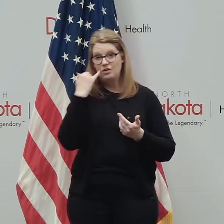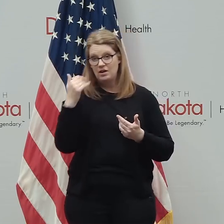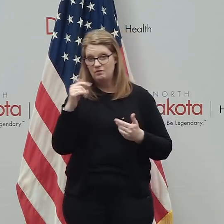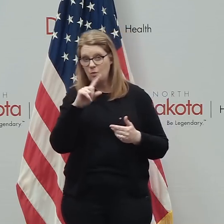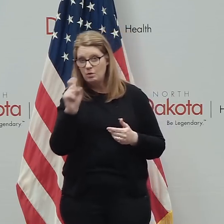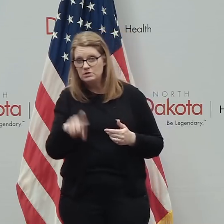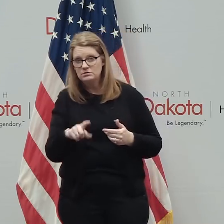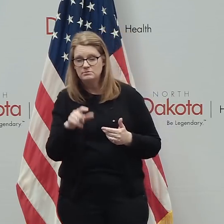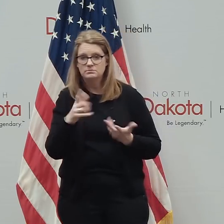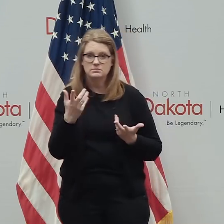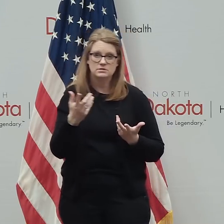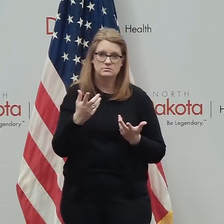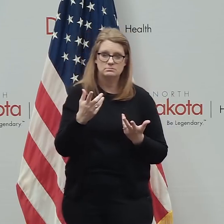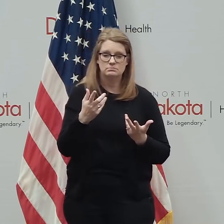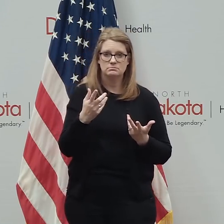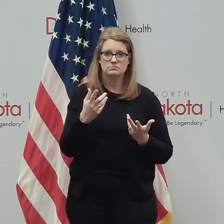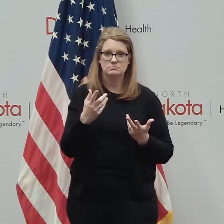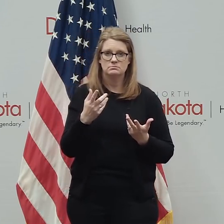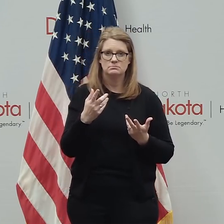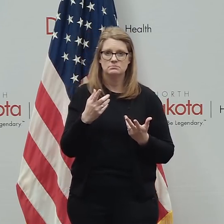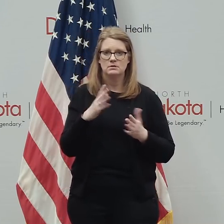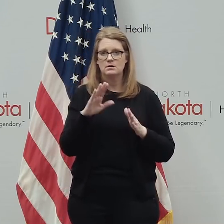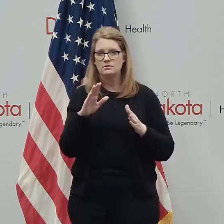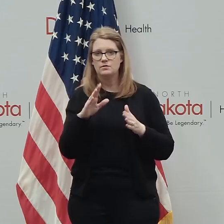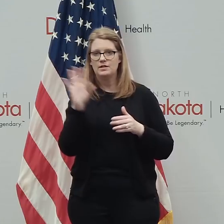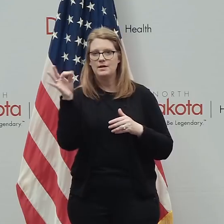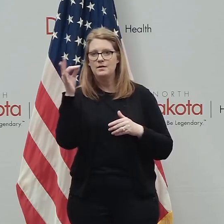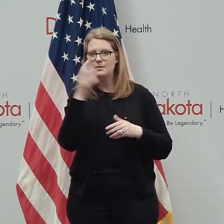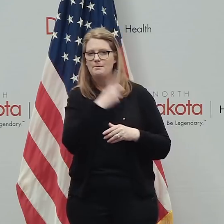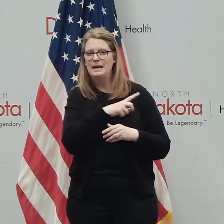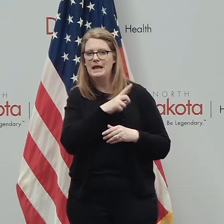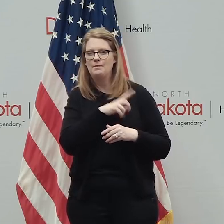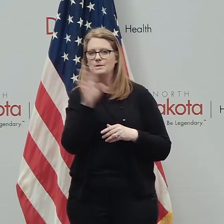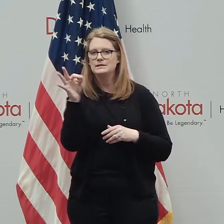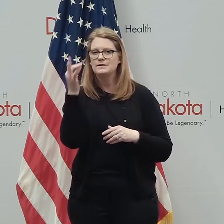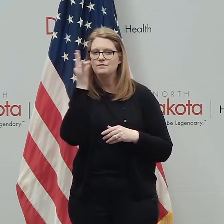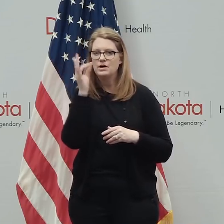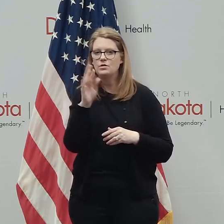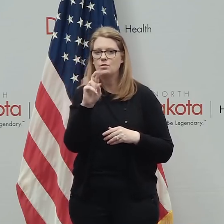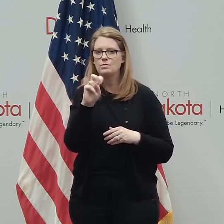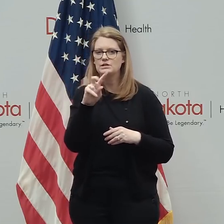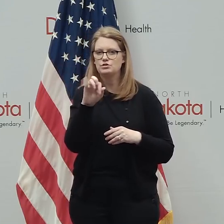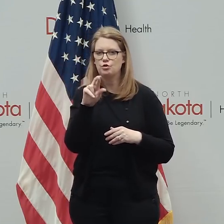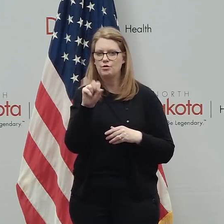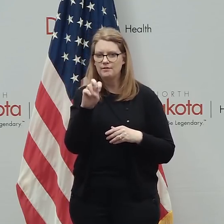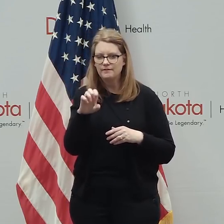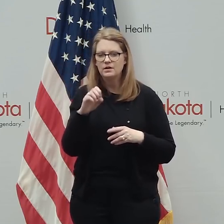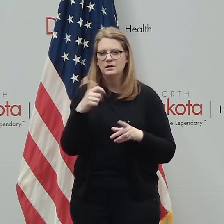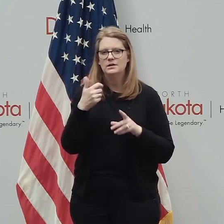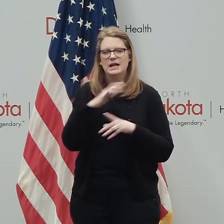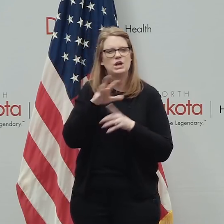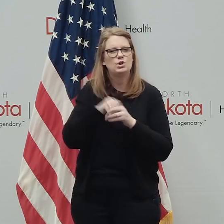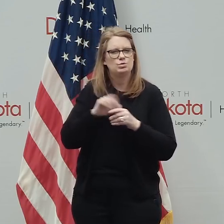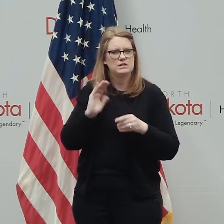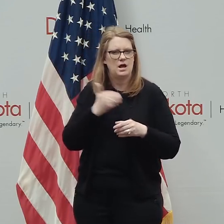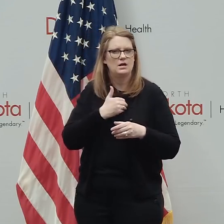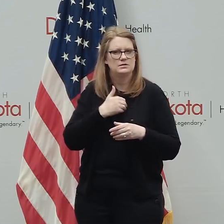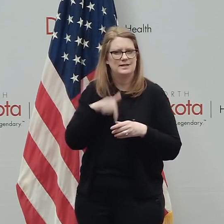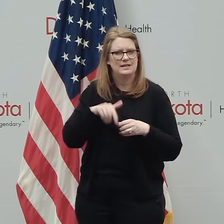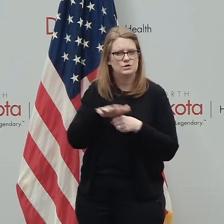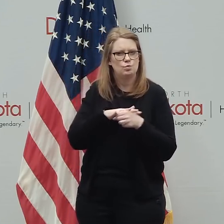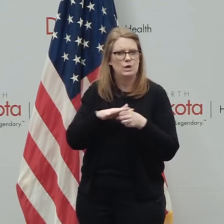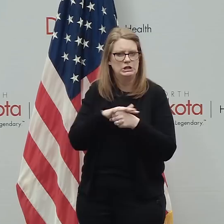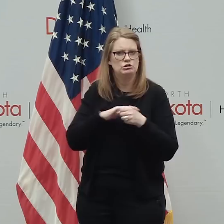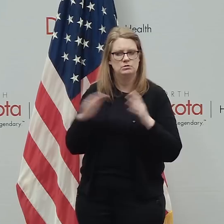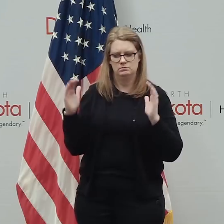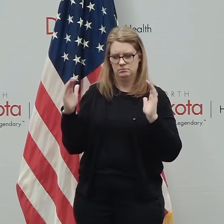time for the Minneapolis Federal Reserve president, which includes our region in the state of North Dakota as part of